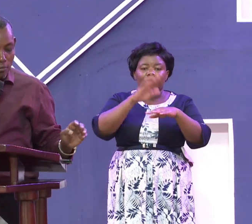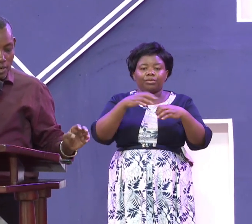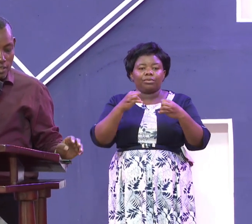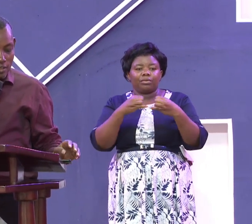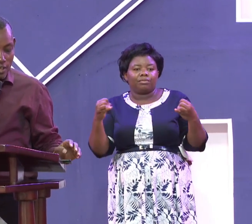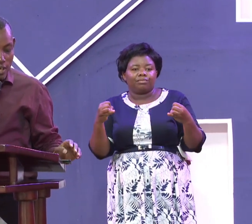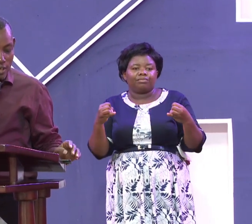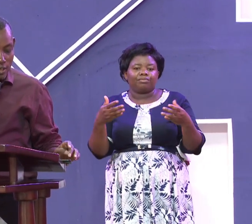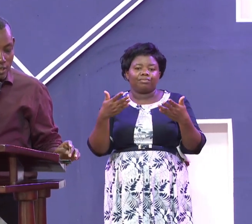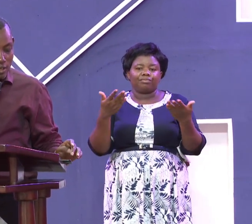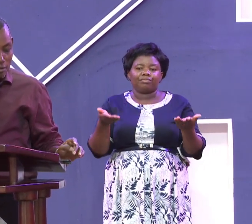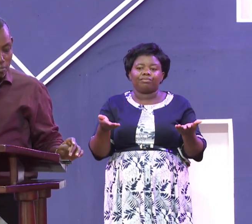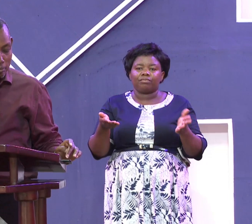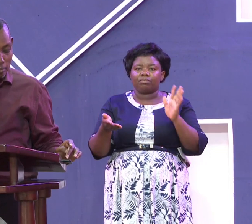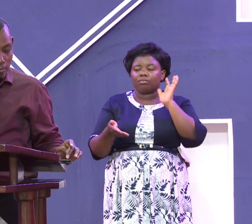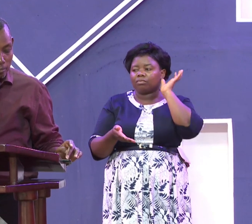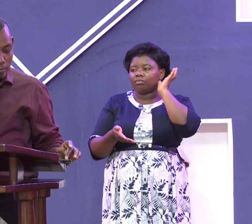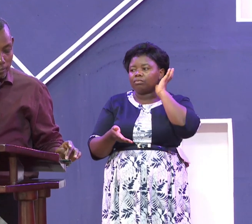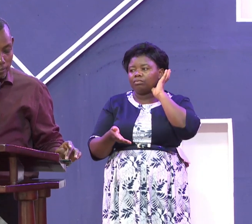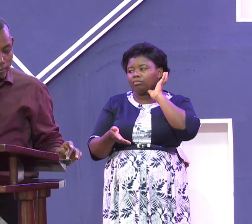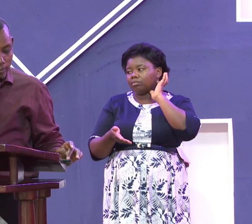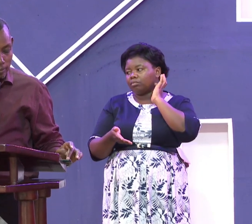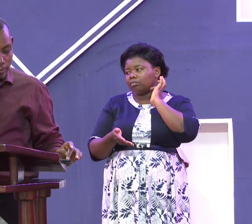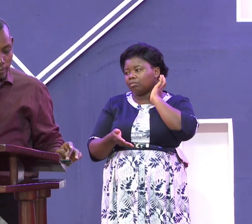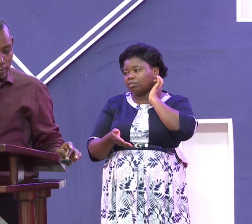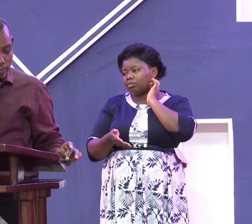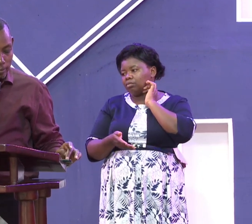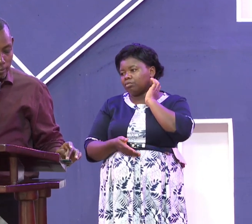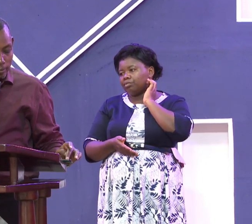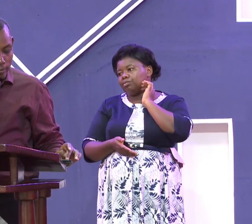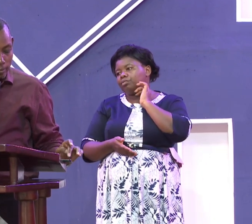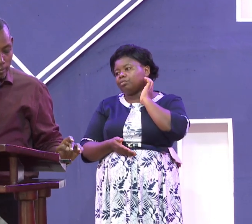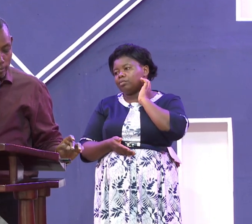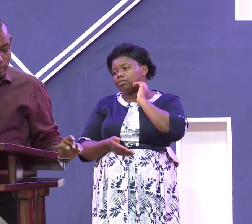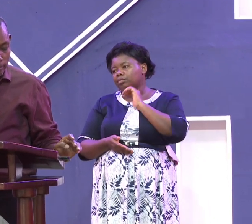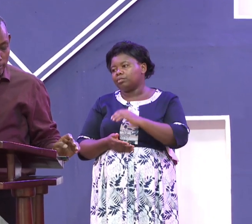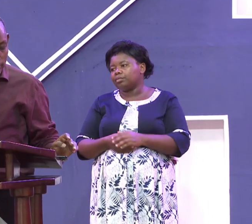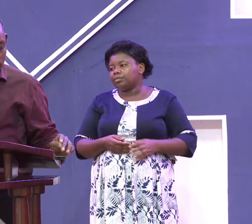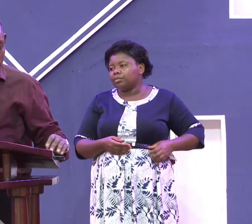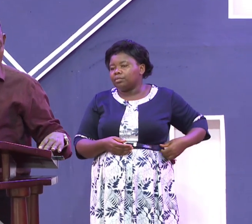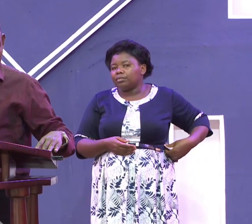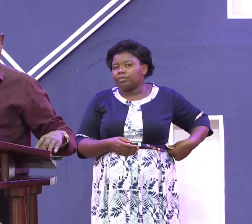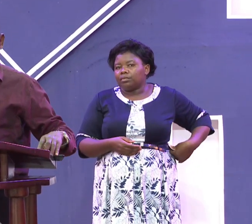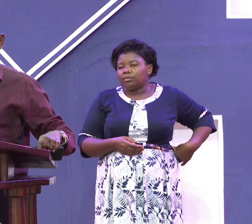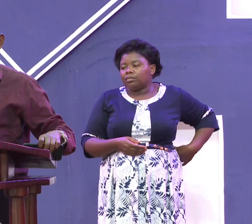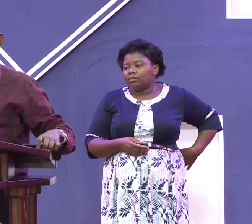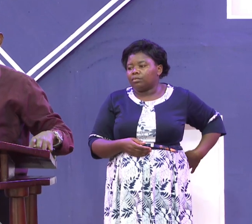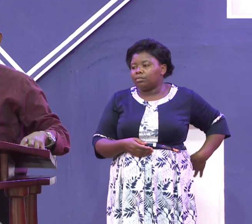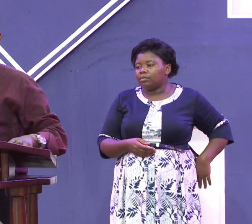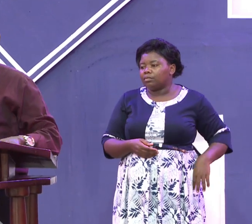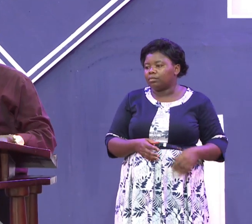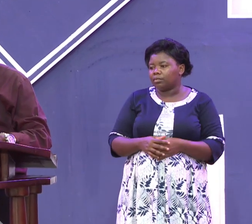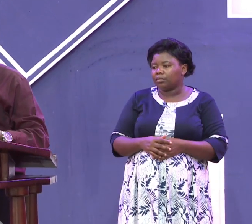ndowooza babifowardinze dda. Let me welcome our brother to come and take us forth, and even those of you with questions online, you've already forwarded